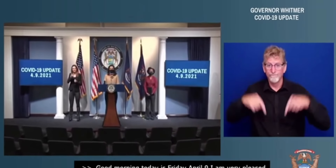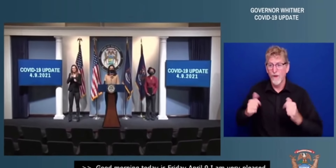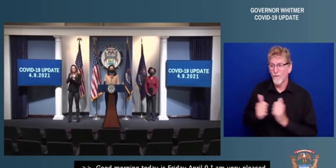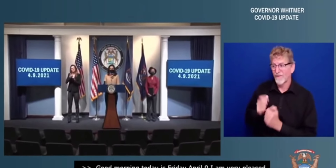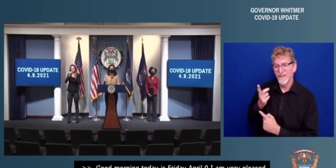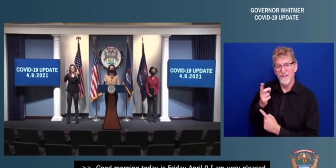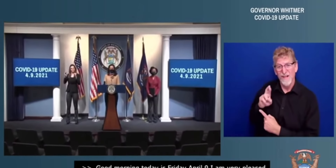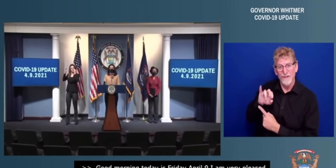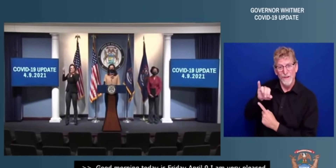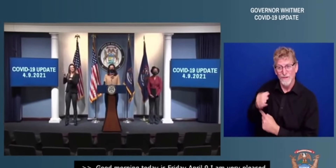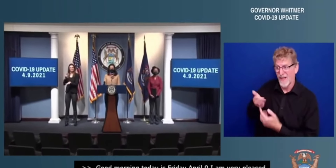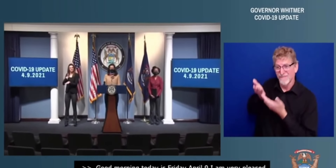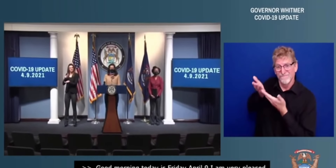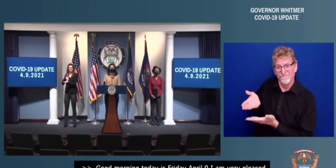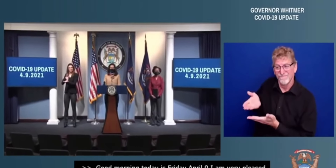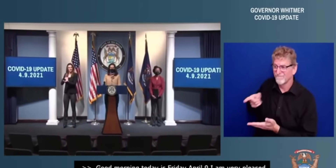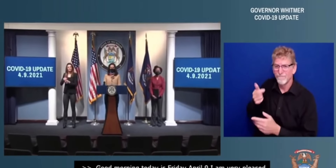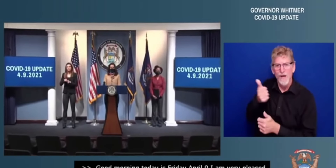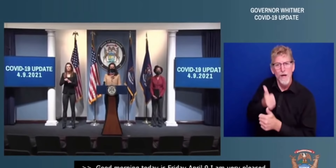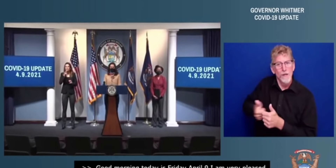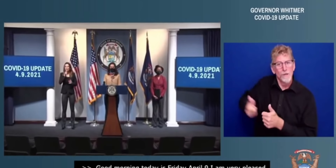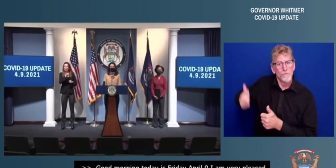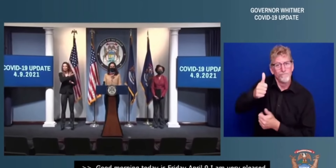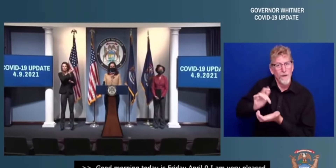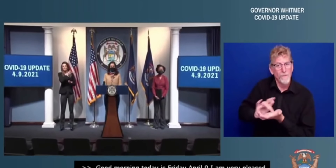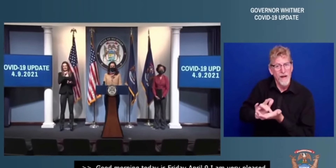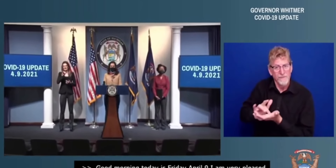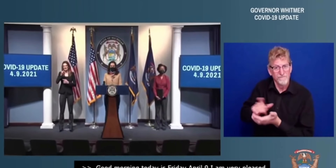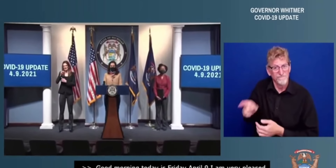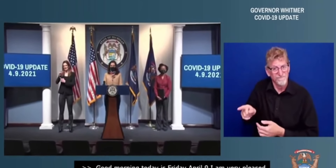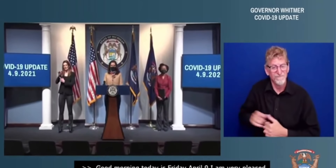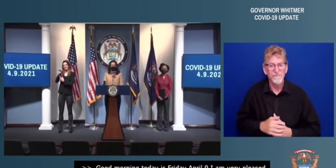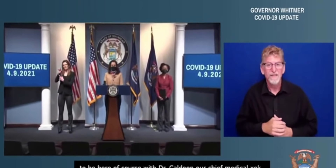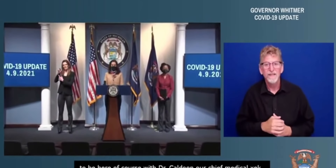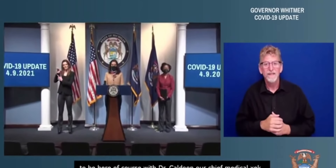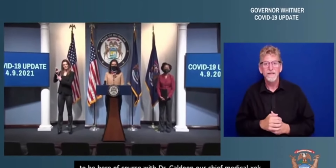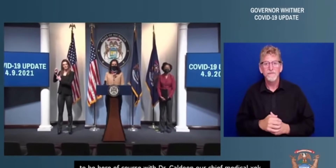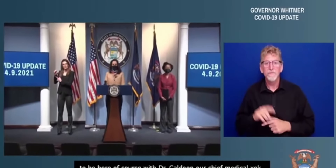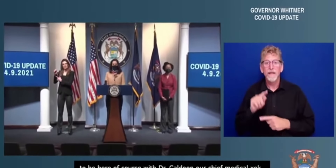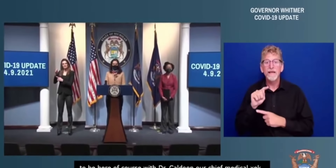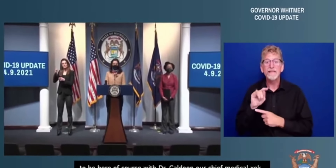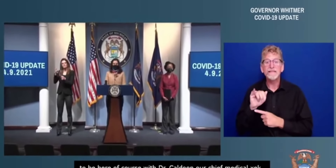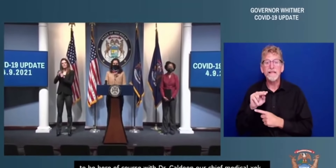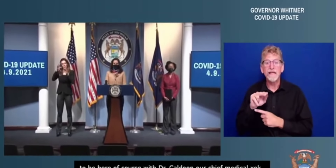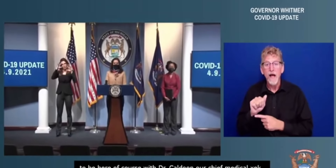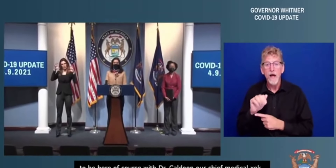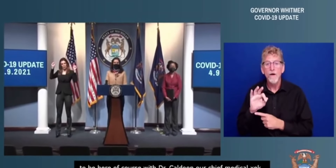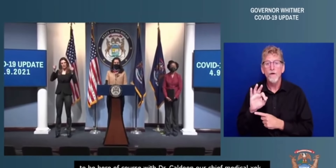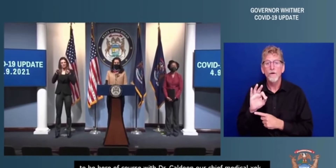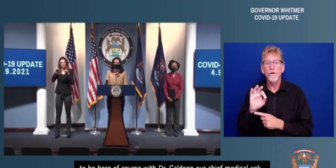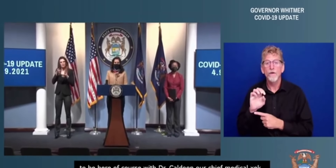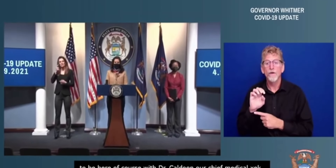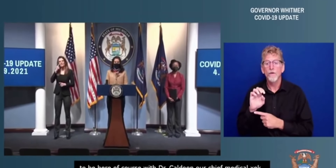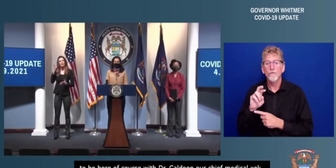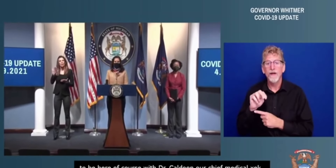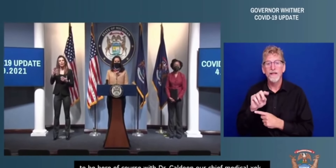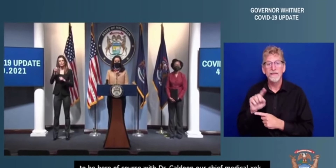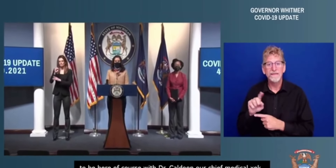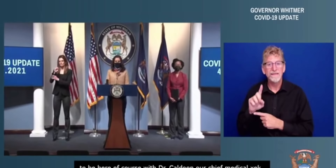Executive, and Tina Friesdecker, the President and CEO of Spectrum Health in Grand Rapids. So, good